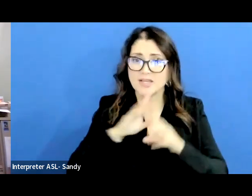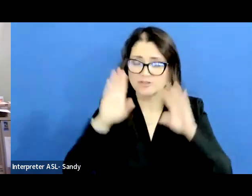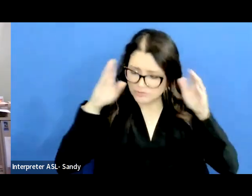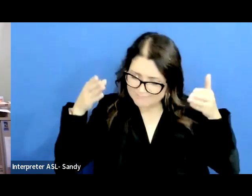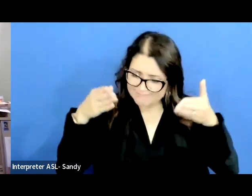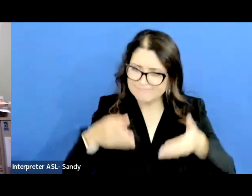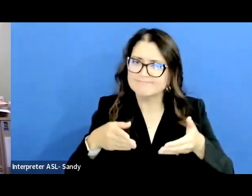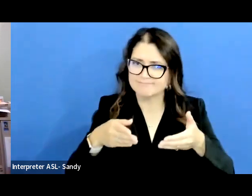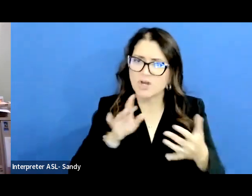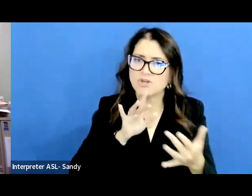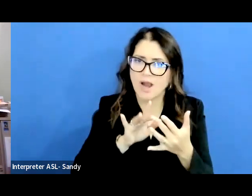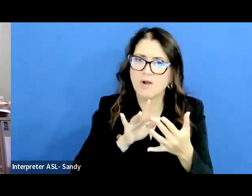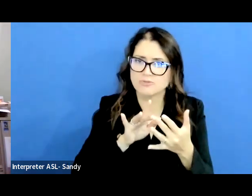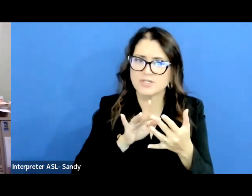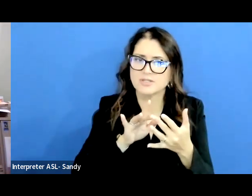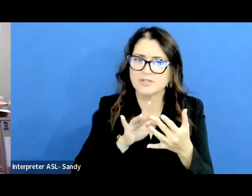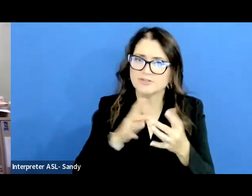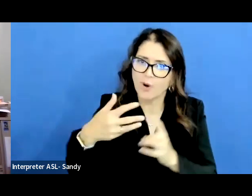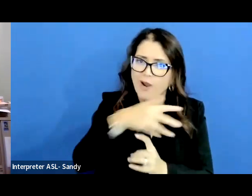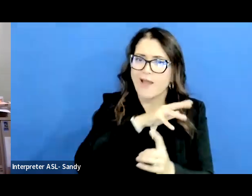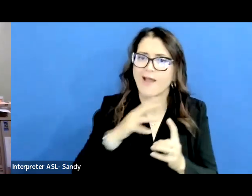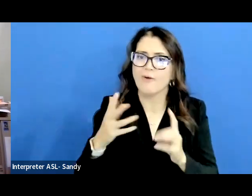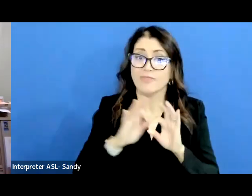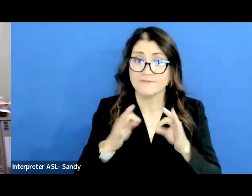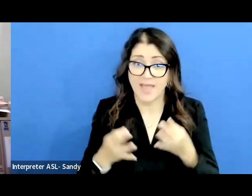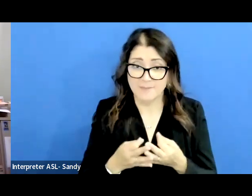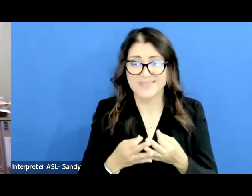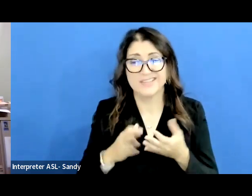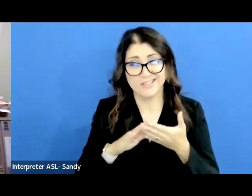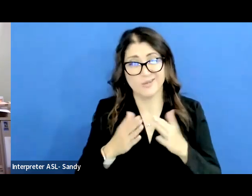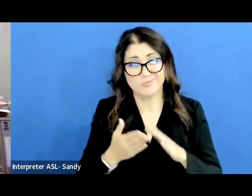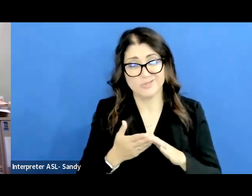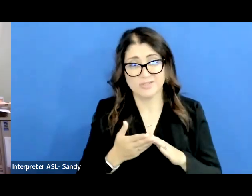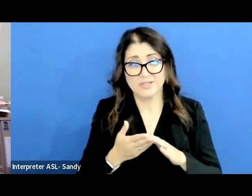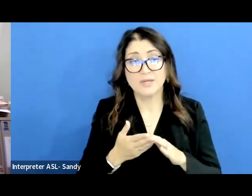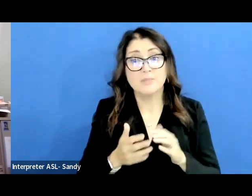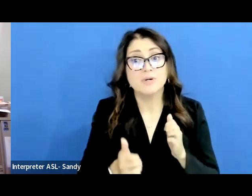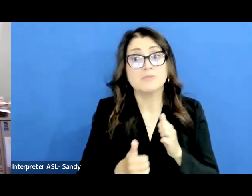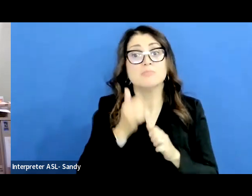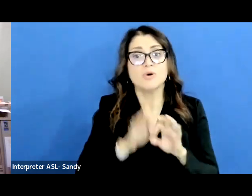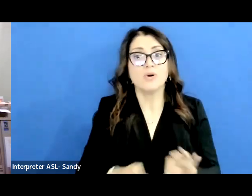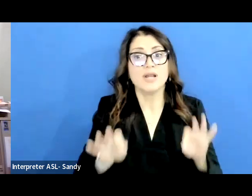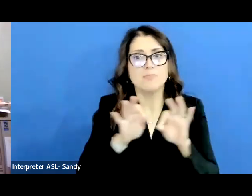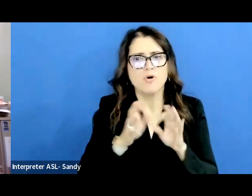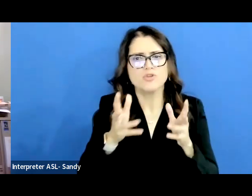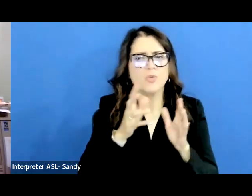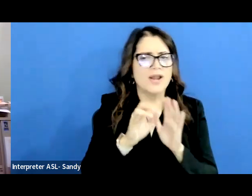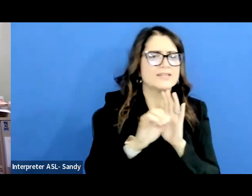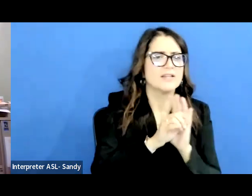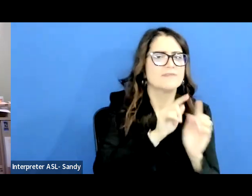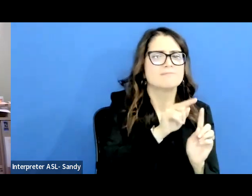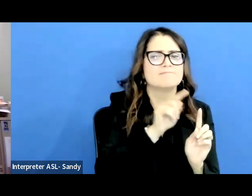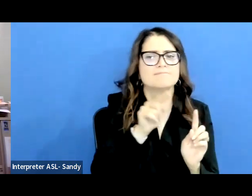the family, the community. More importantly, you want to start identifying who the community leaders are.